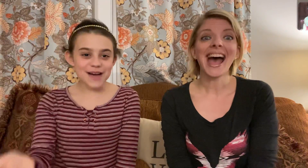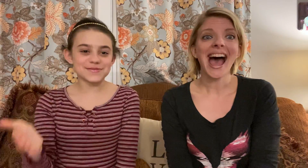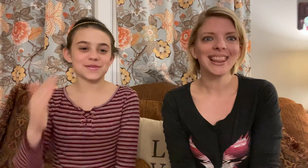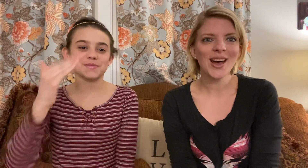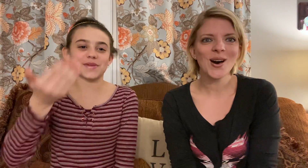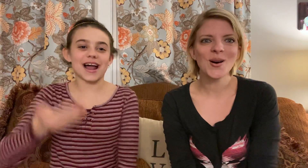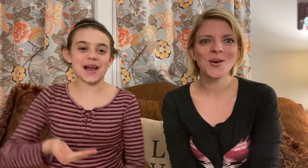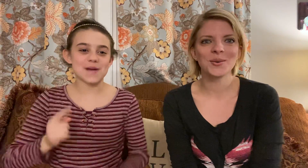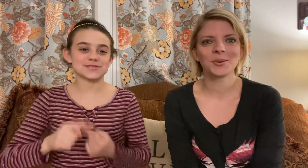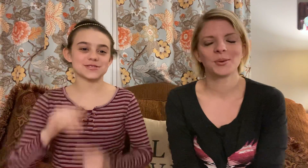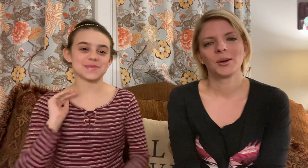Hello.